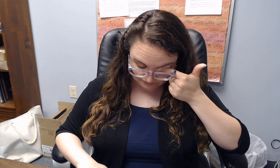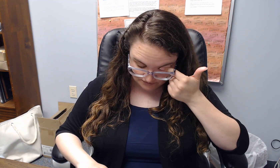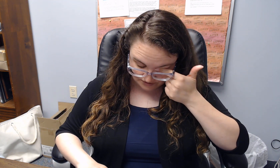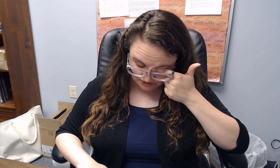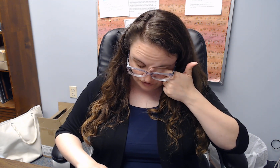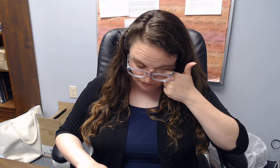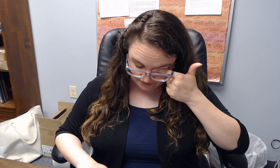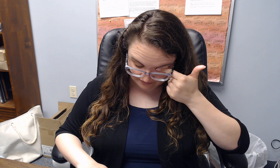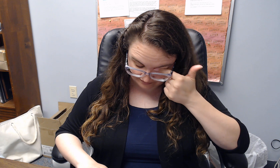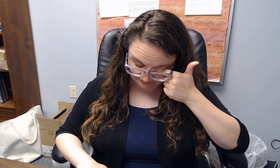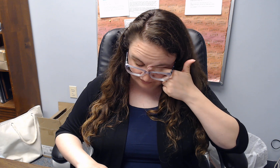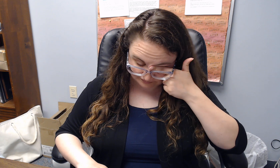Excuse me.